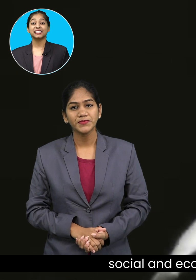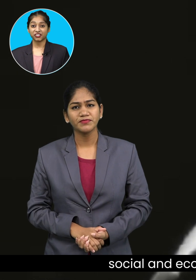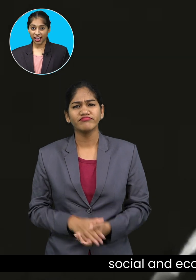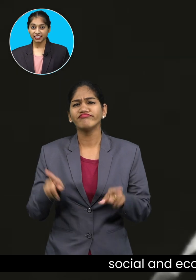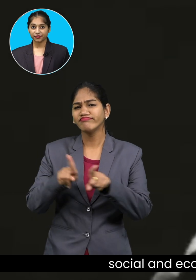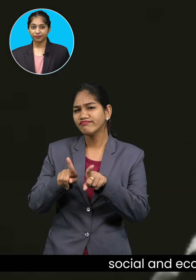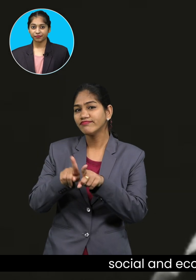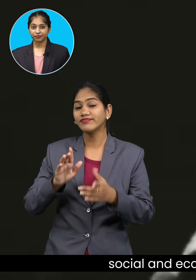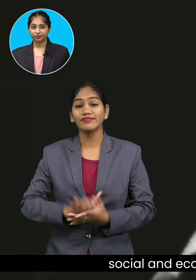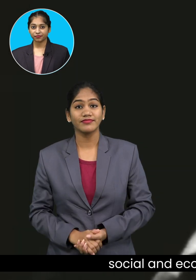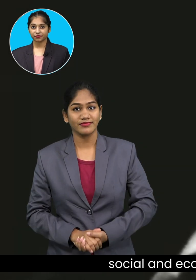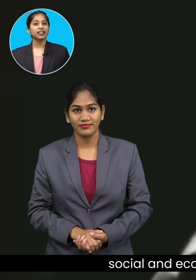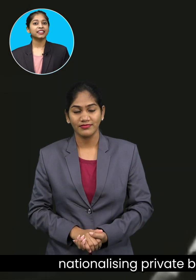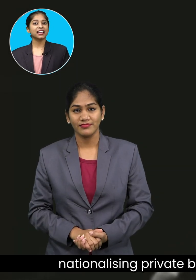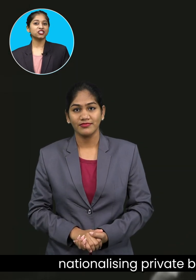such as